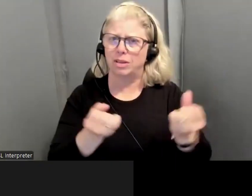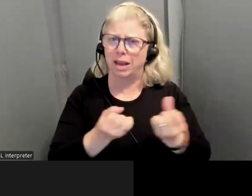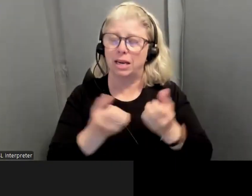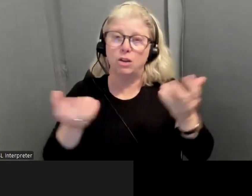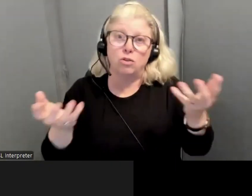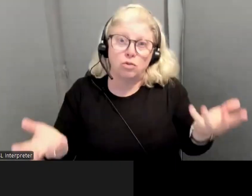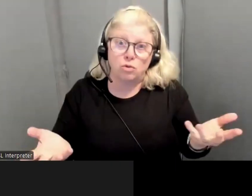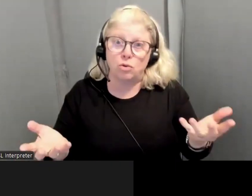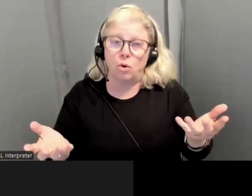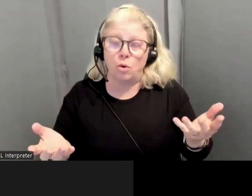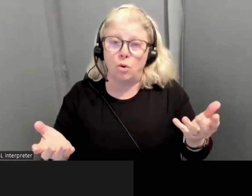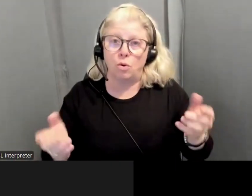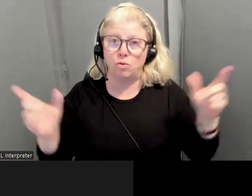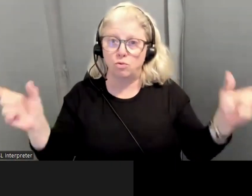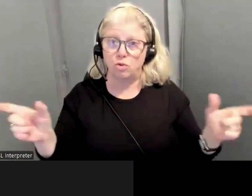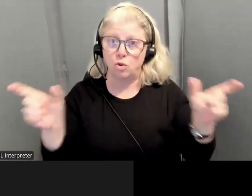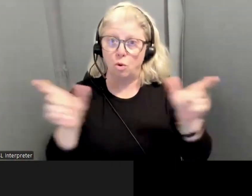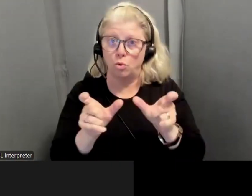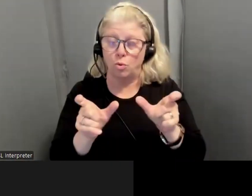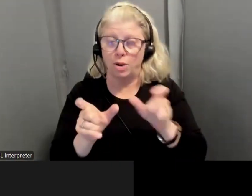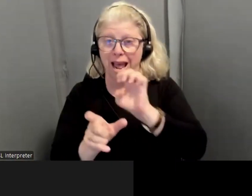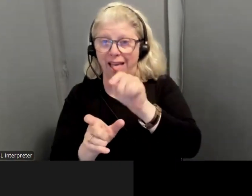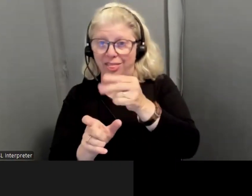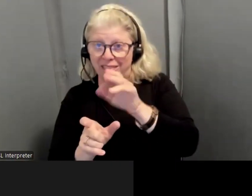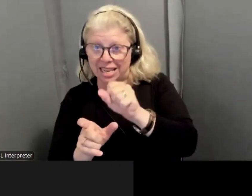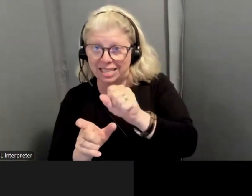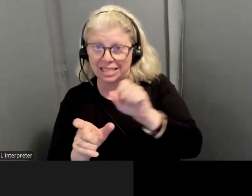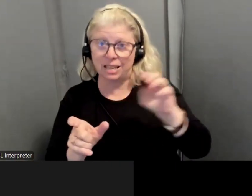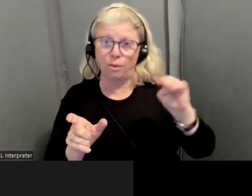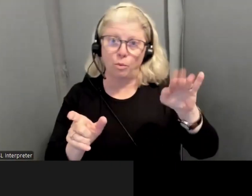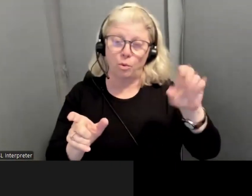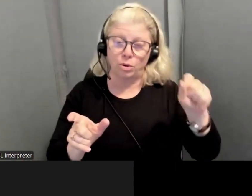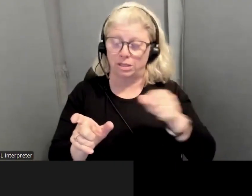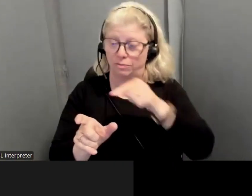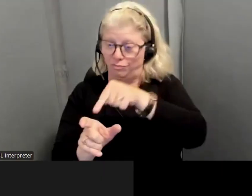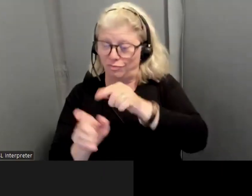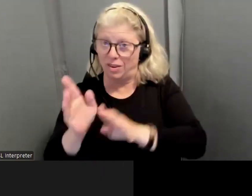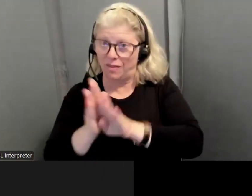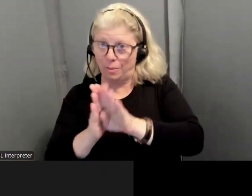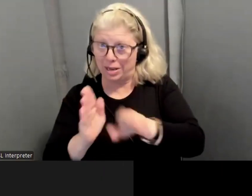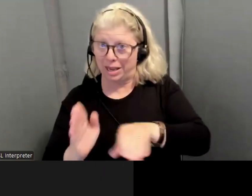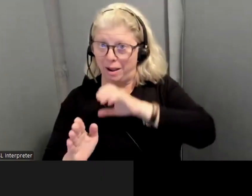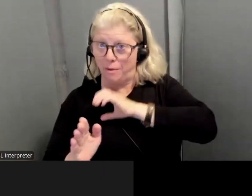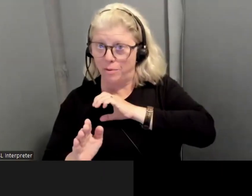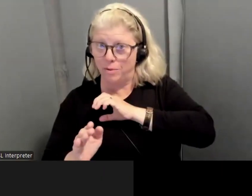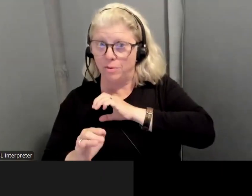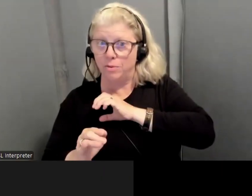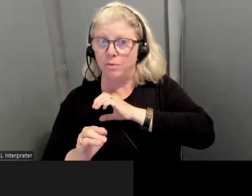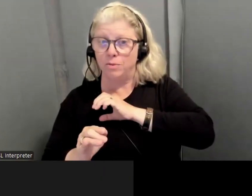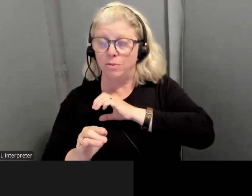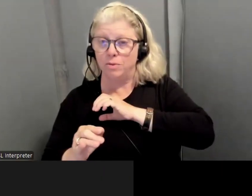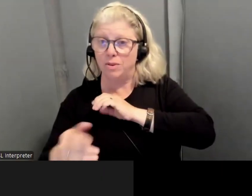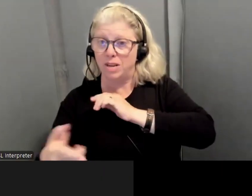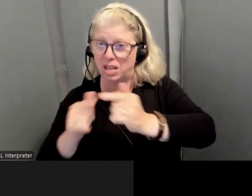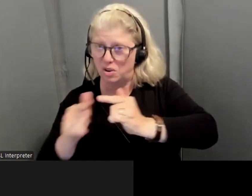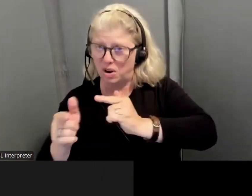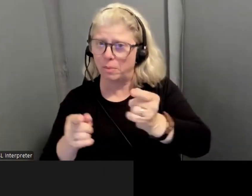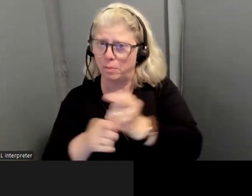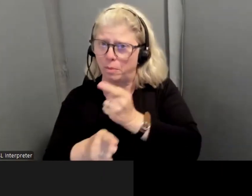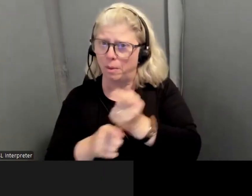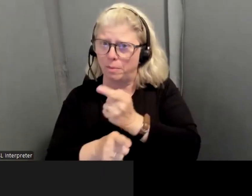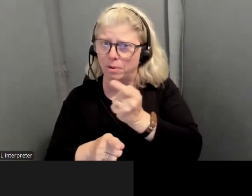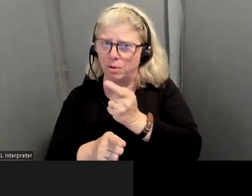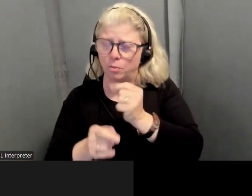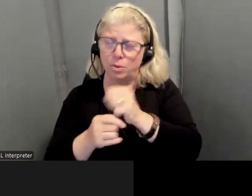So if you combine those two, ethics is about developing your character and interacting properly